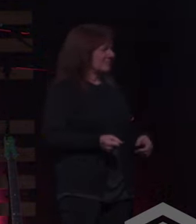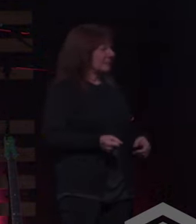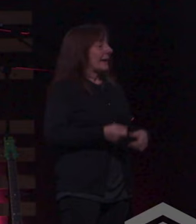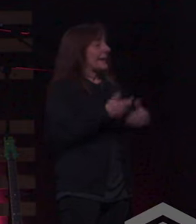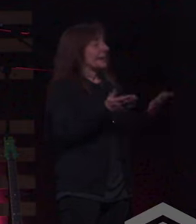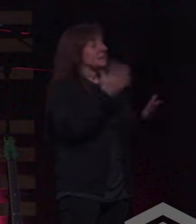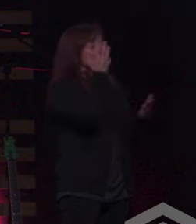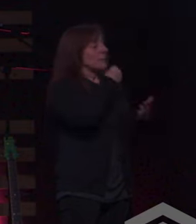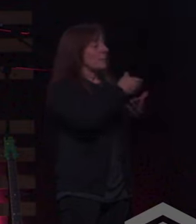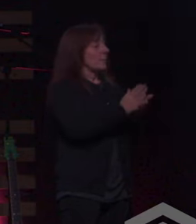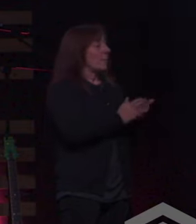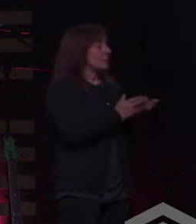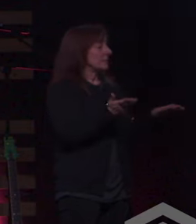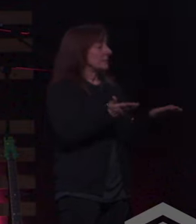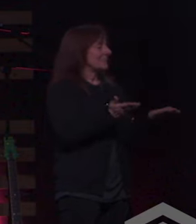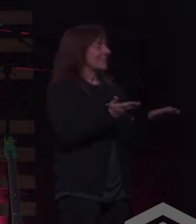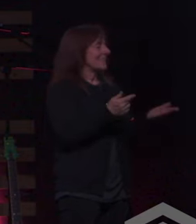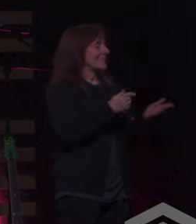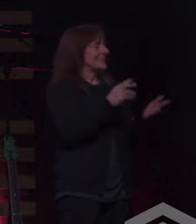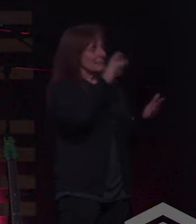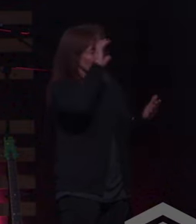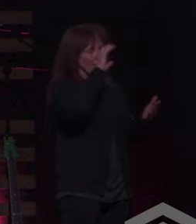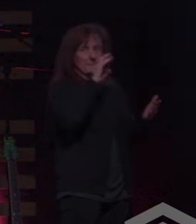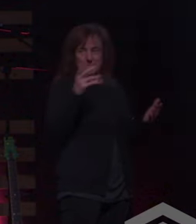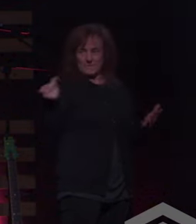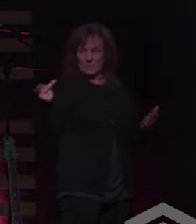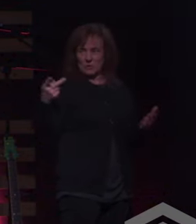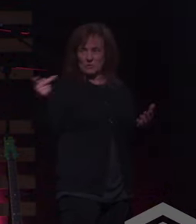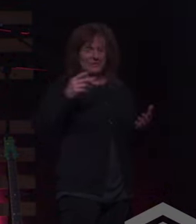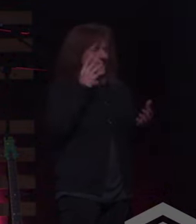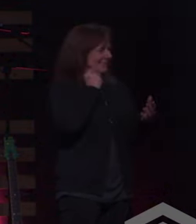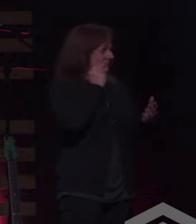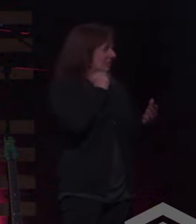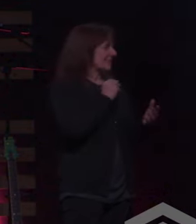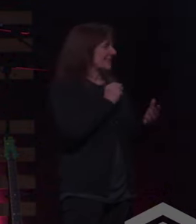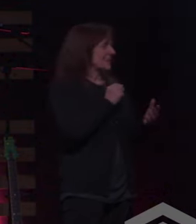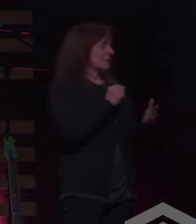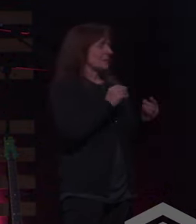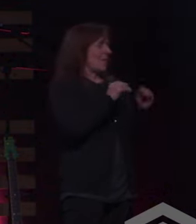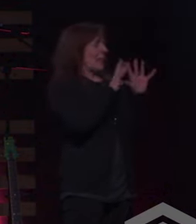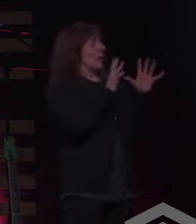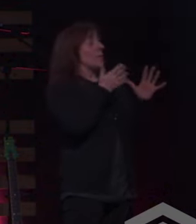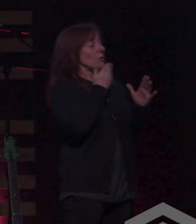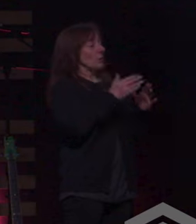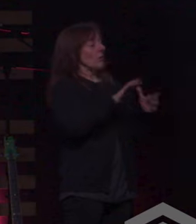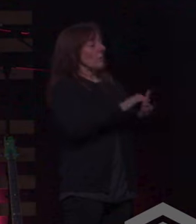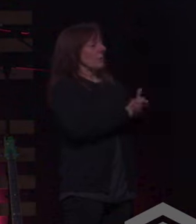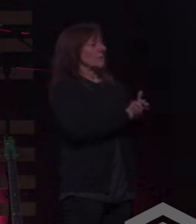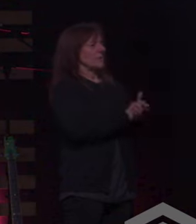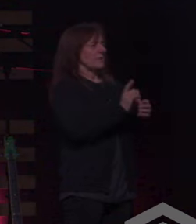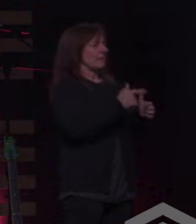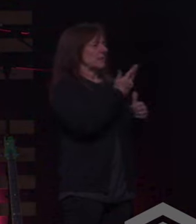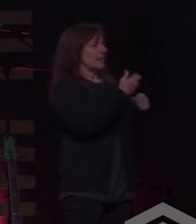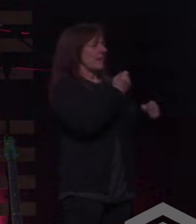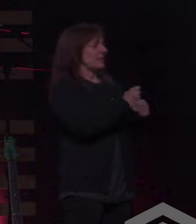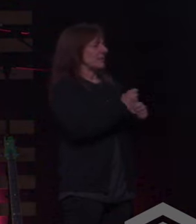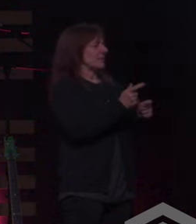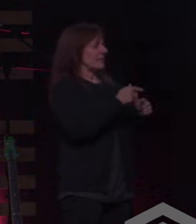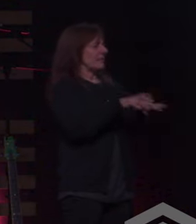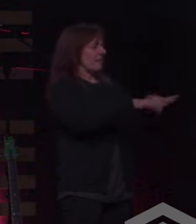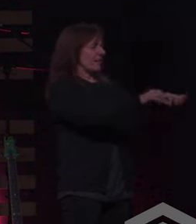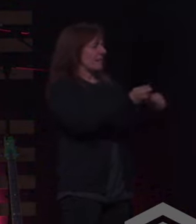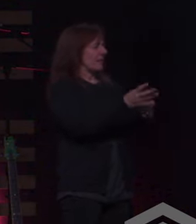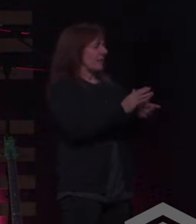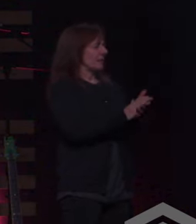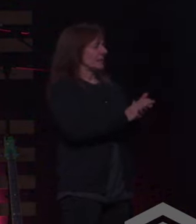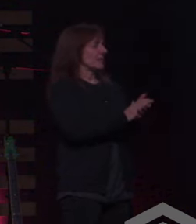Here's the beautiful thing. And this is what Amanda and I experienced, and this was such a light to us. We had a good marriage our first 5 years. We discovered some things that went